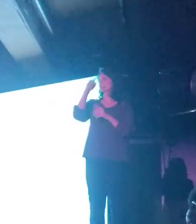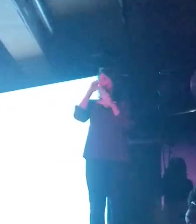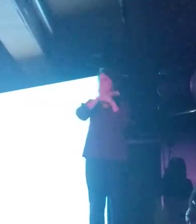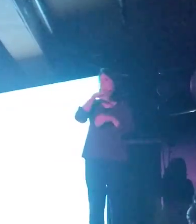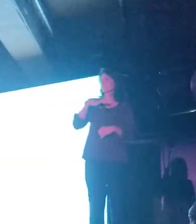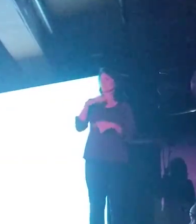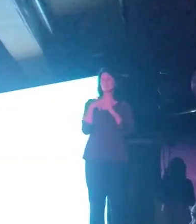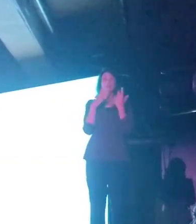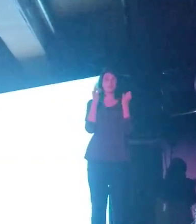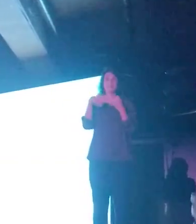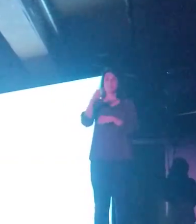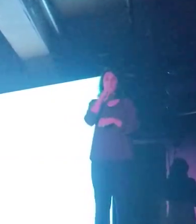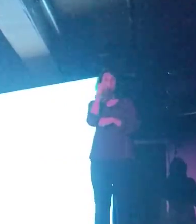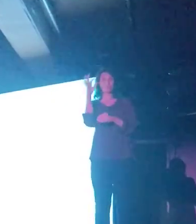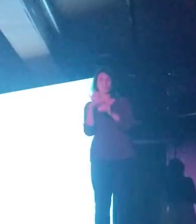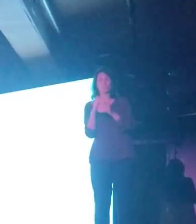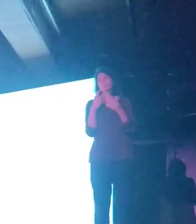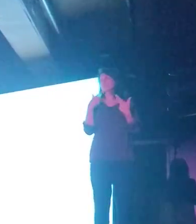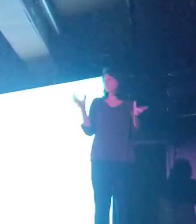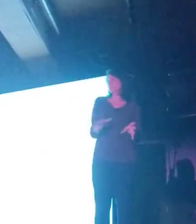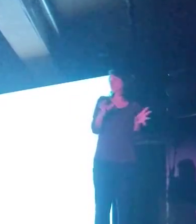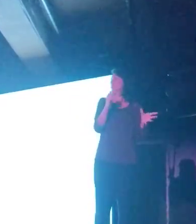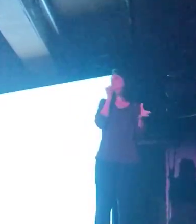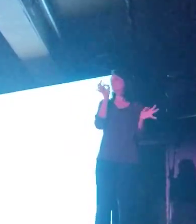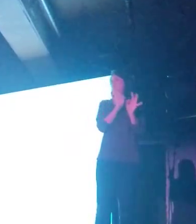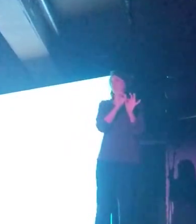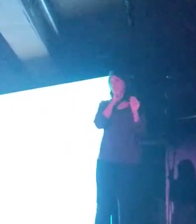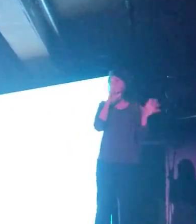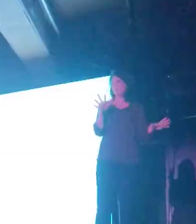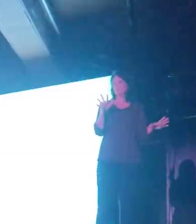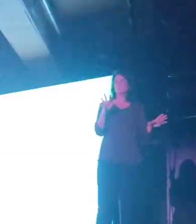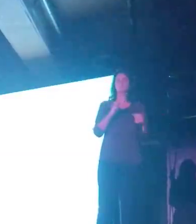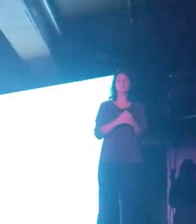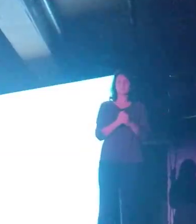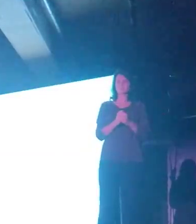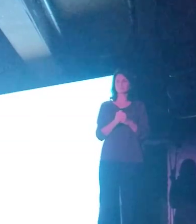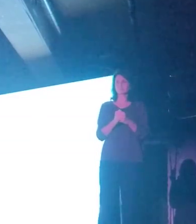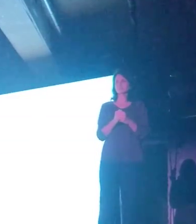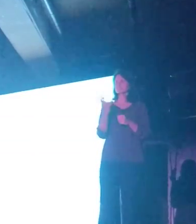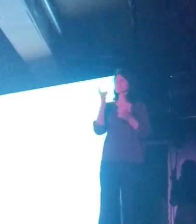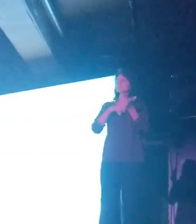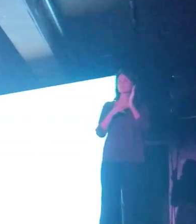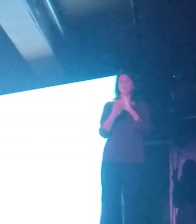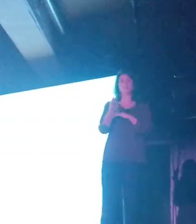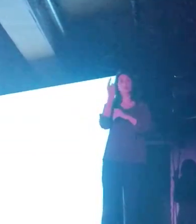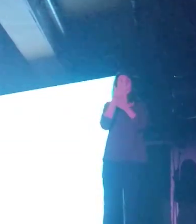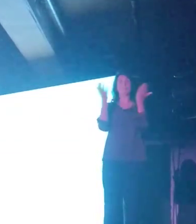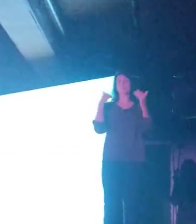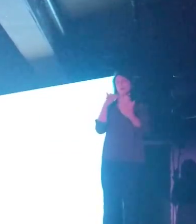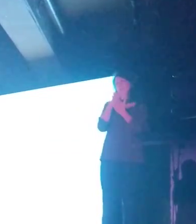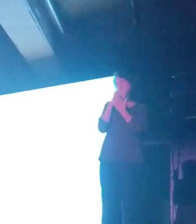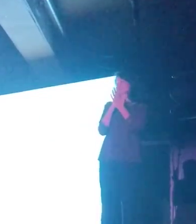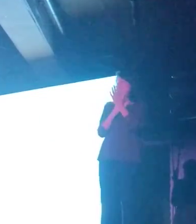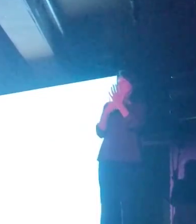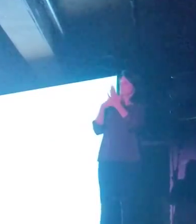matter if we don't vote. So when you ask me, there's only one thing on my bucket list right now: do everything I can